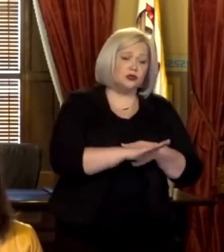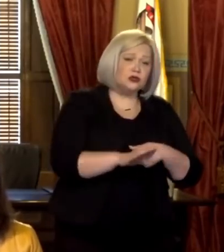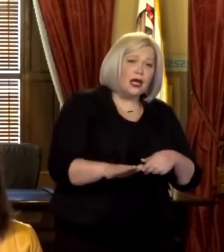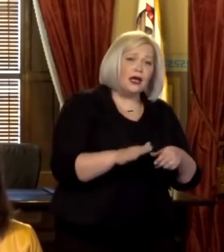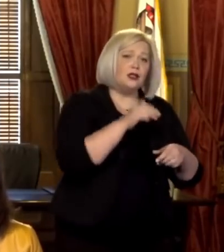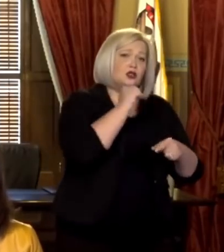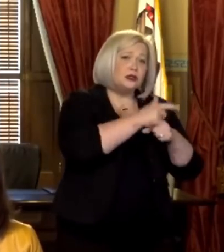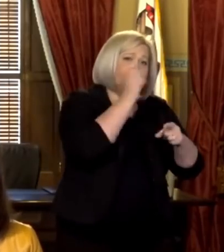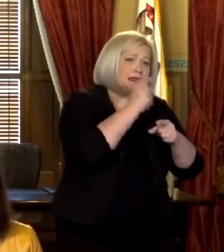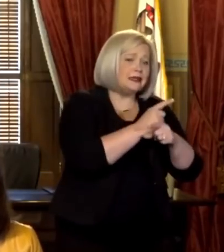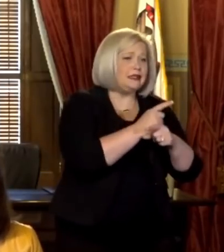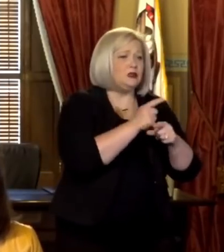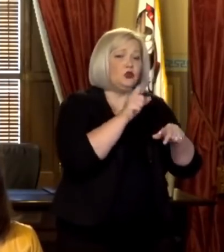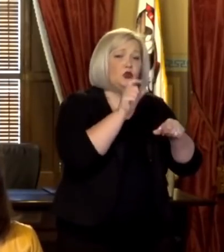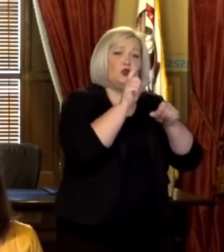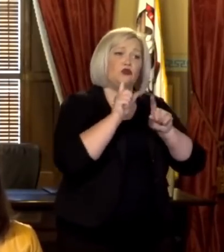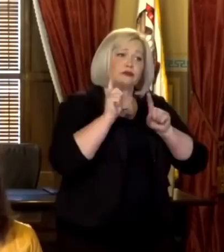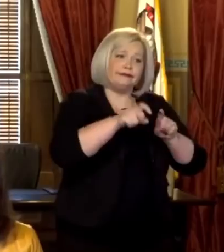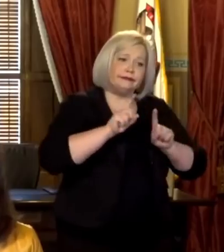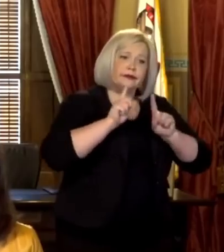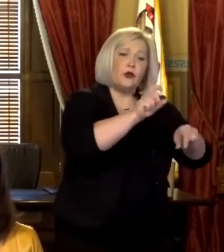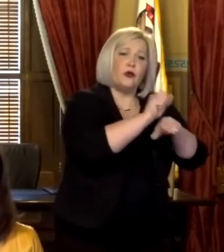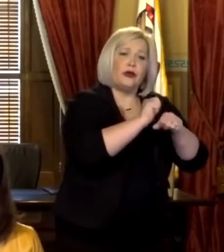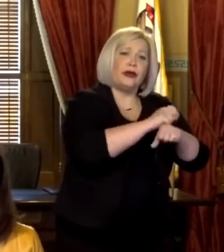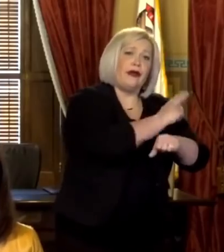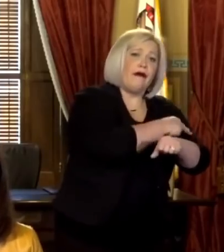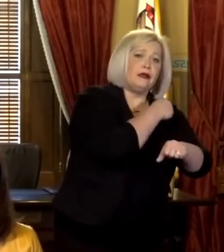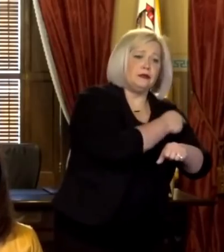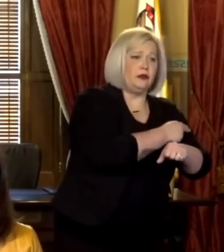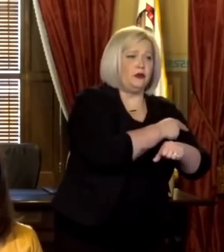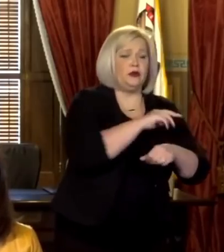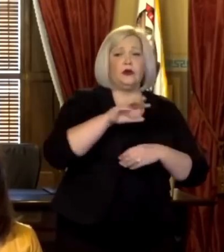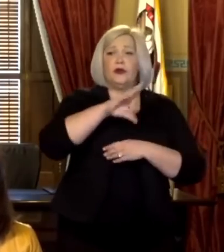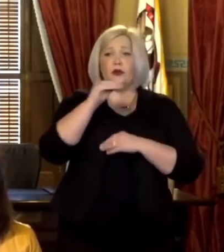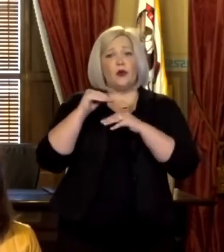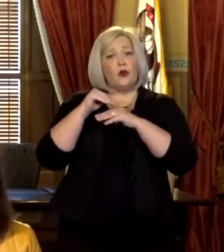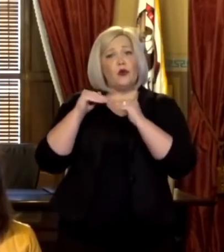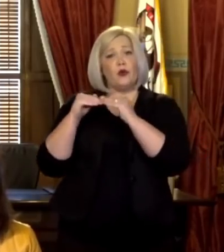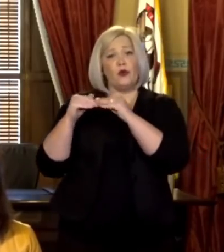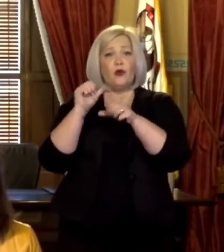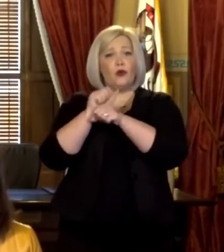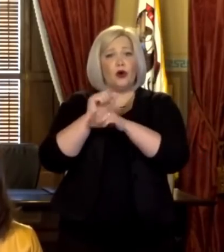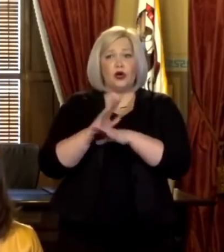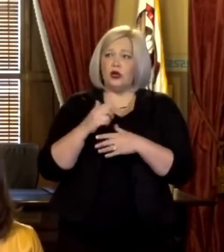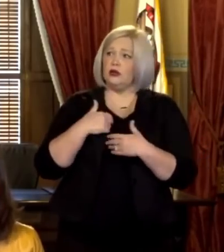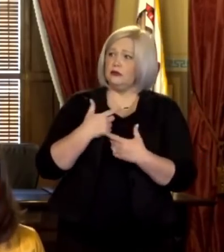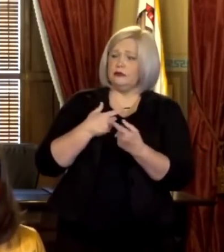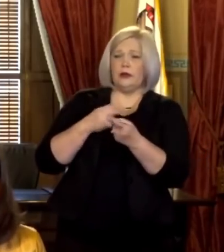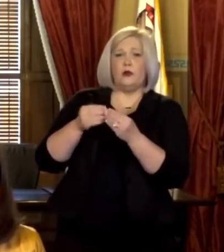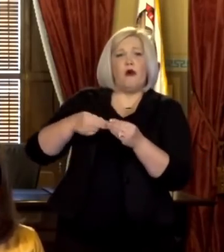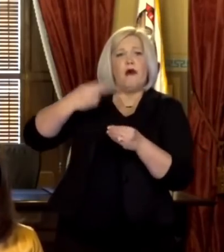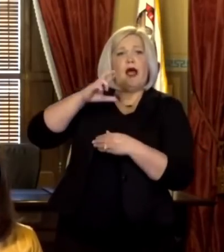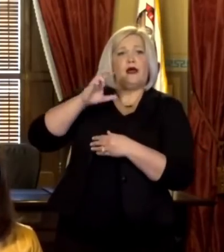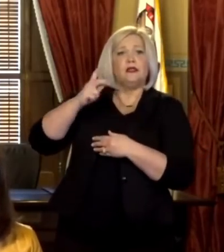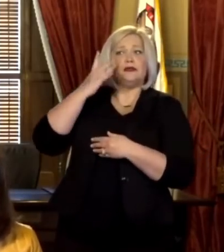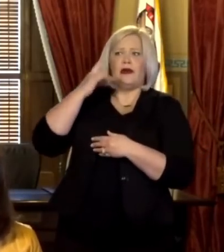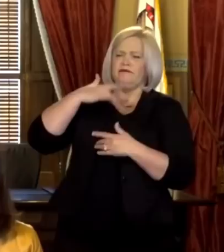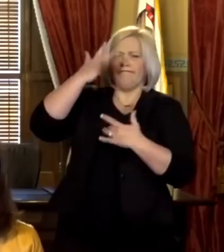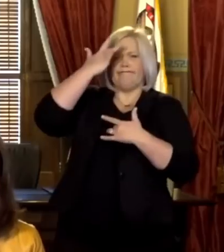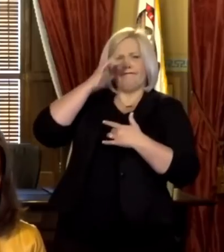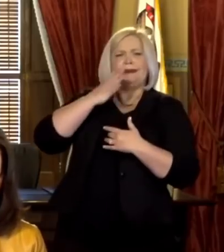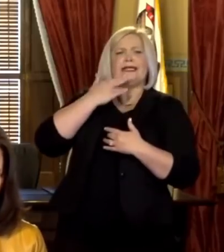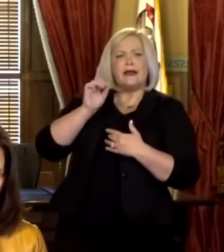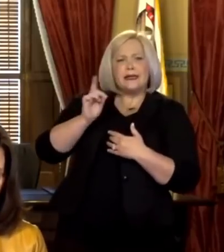the front lines at a nearby hospital, the coworker who helps you get through the long days, who's at higher risk because they have a chronic